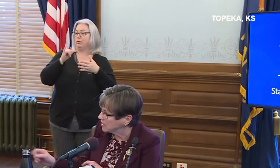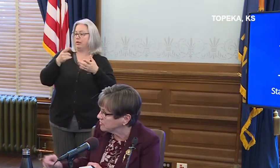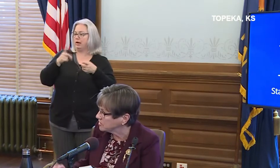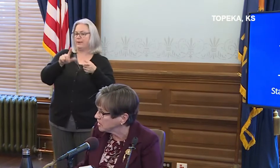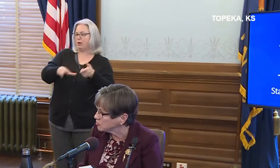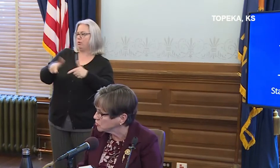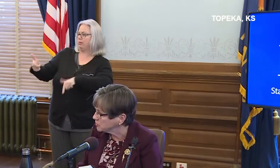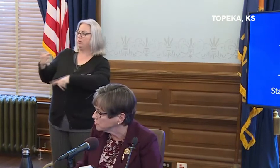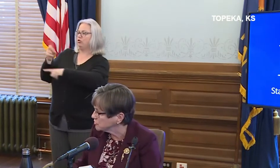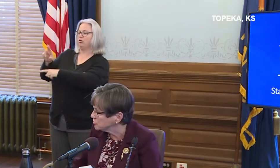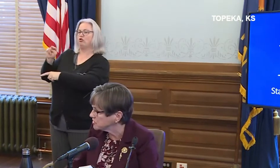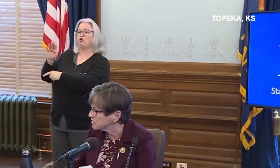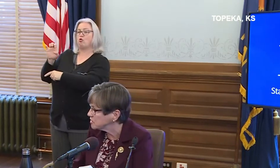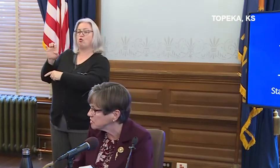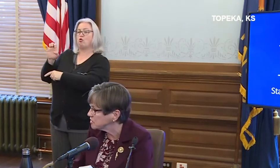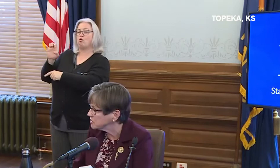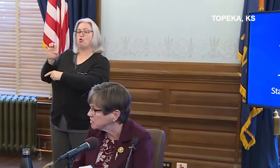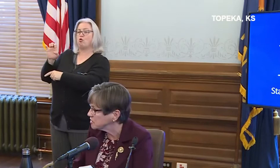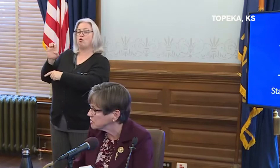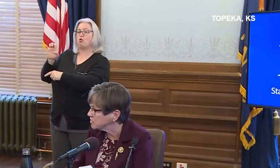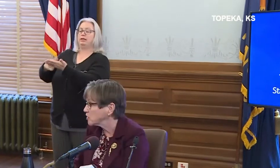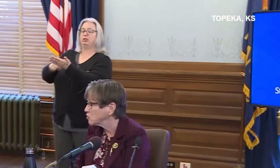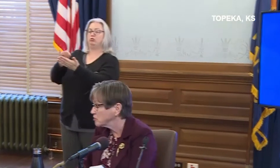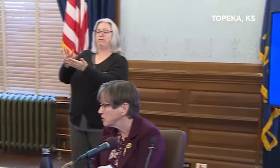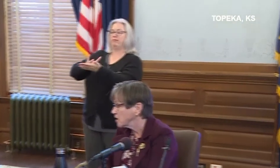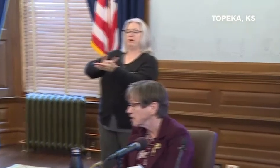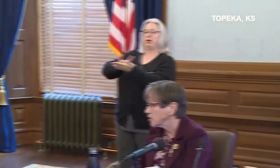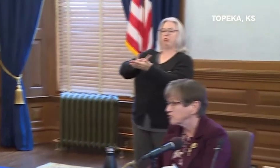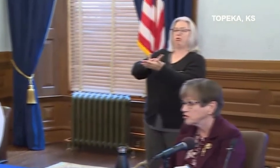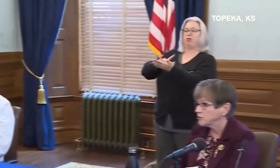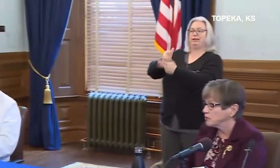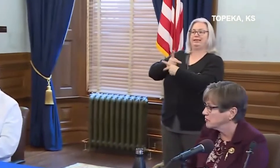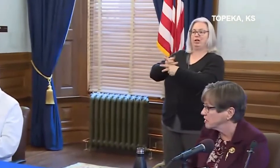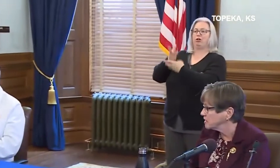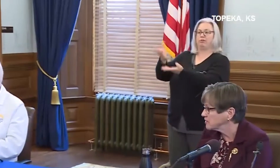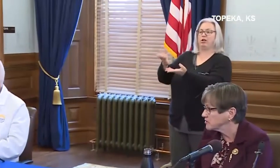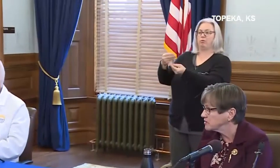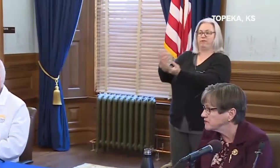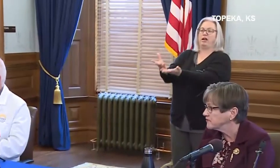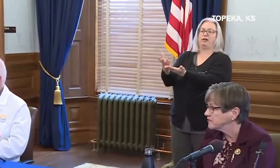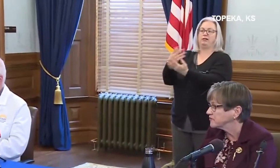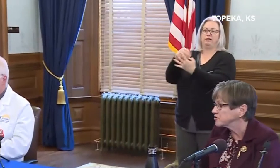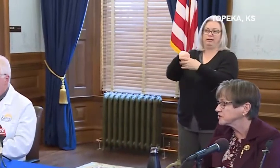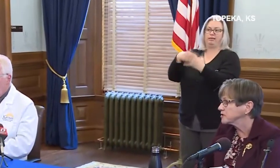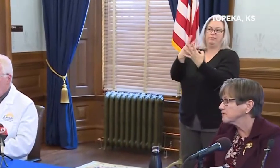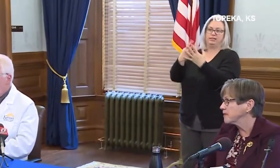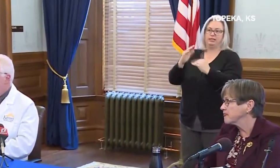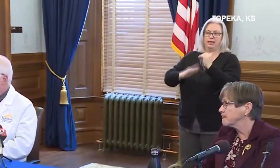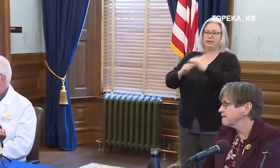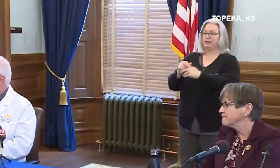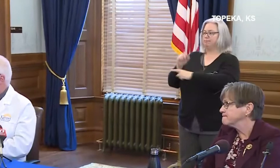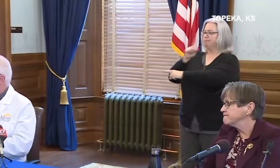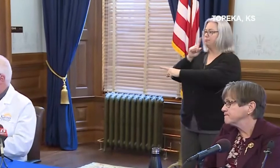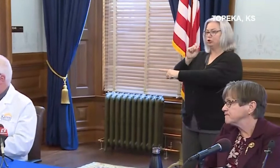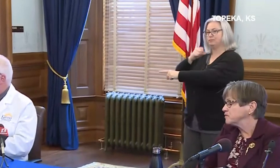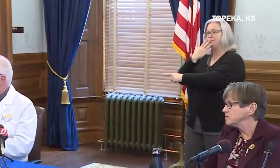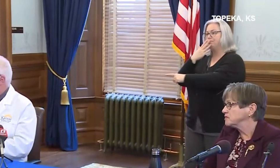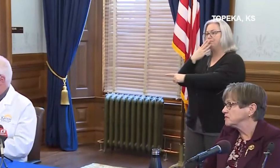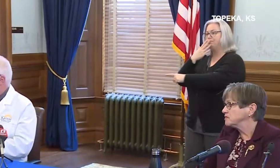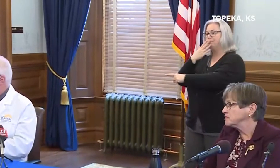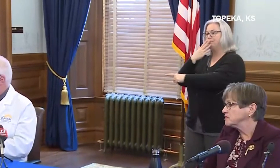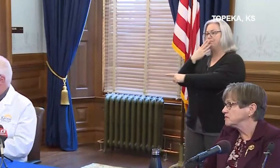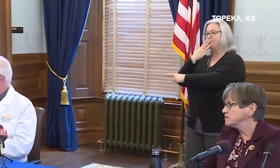I'm going to give it to Dr. Norman to address the issue of medical care that's being provided at the facility. Sure, thank you. In